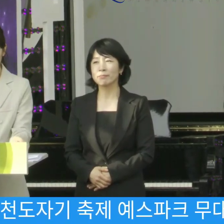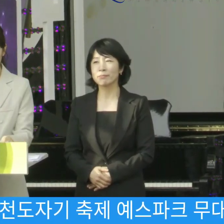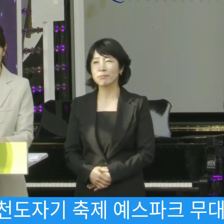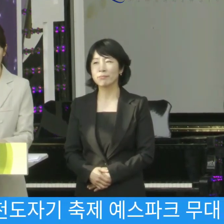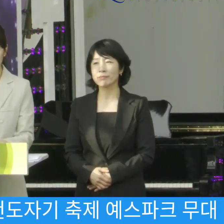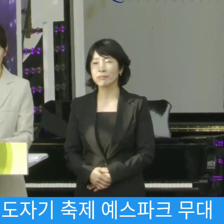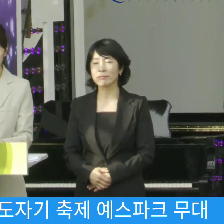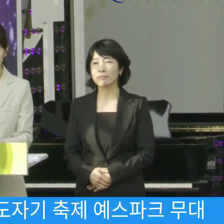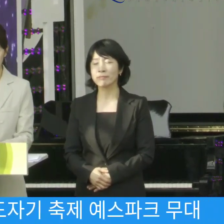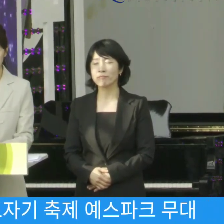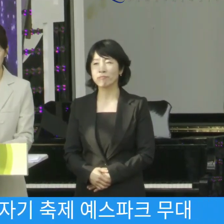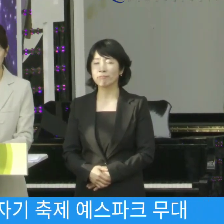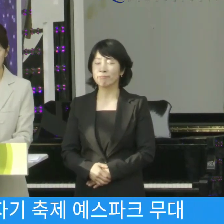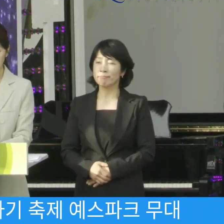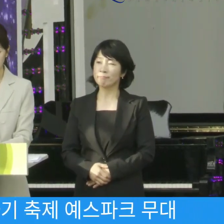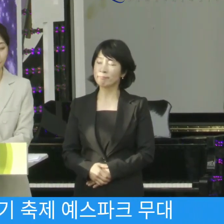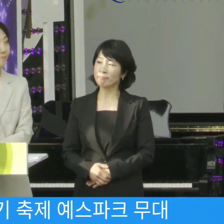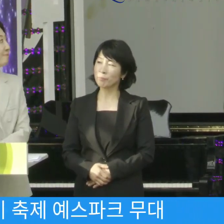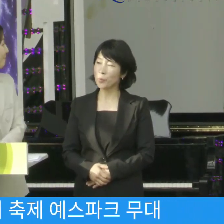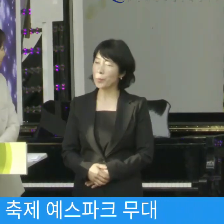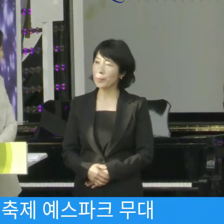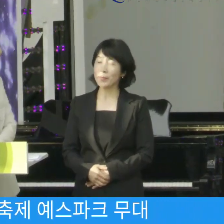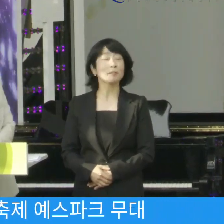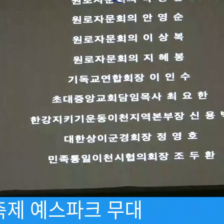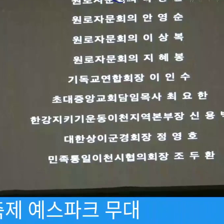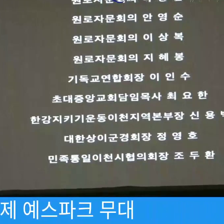of applause for each of them, and please see the screen.